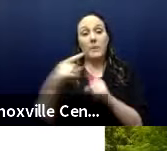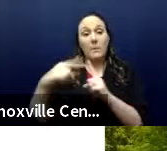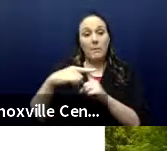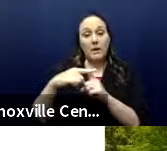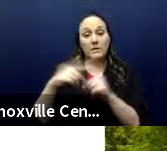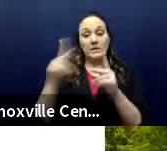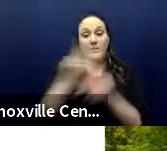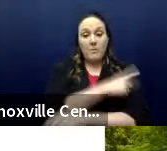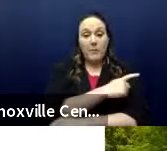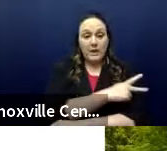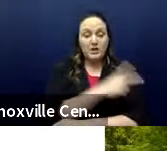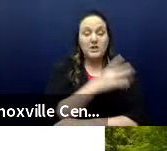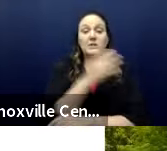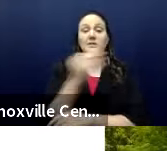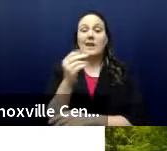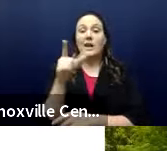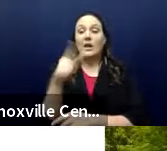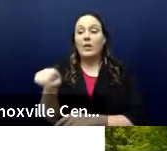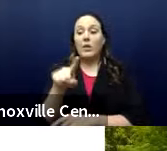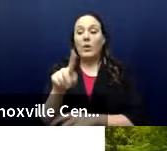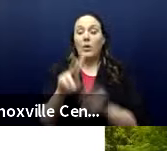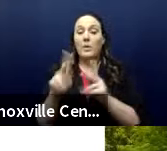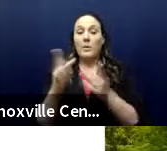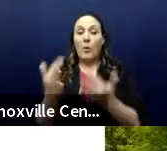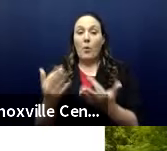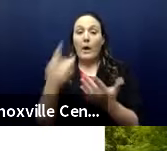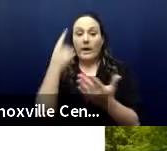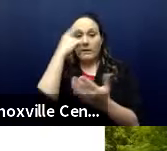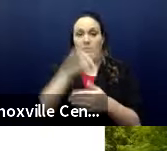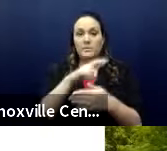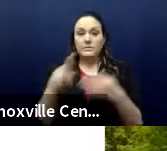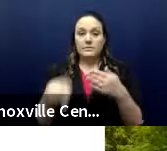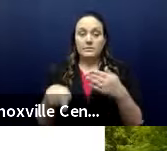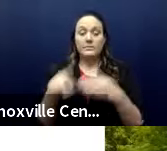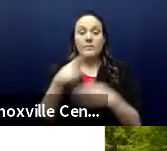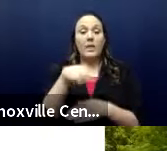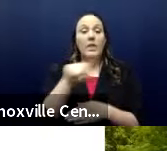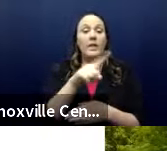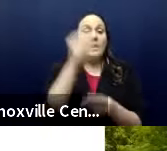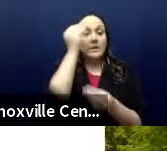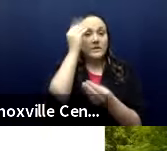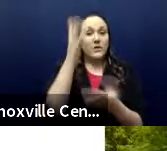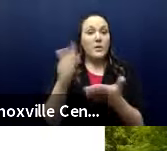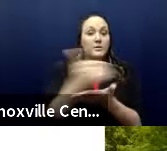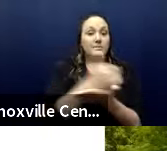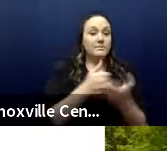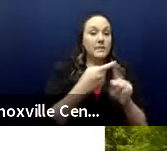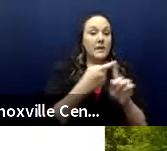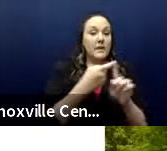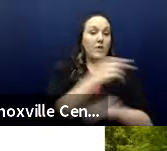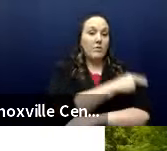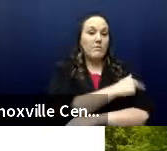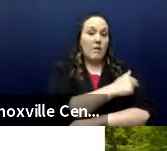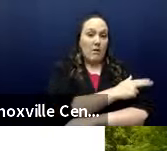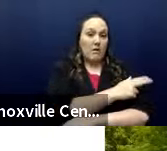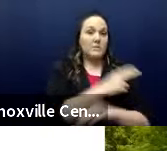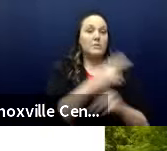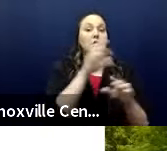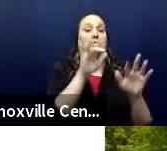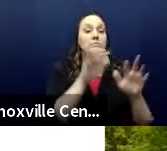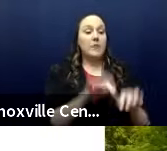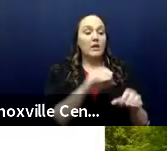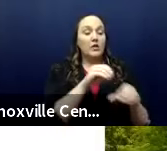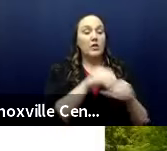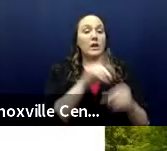with pending test results in the hospital. These data are gathered from the information hospitals put into the Tennessee Healthcare Resource